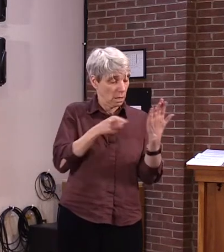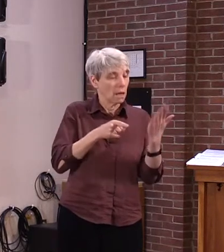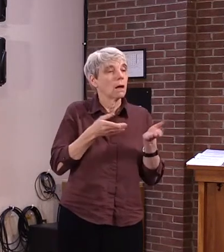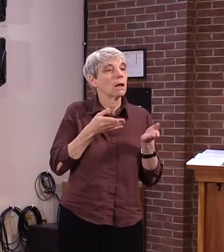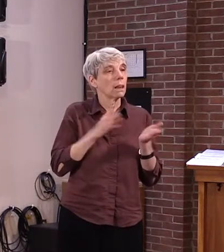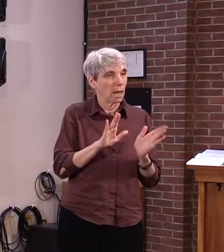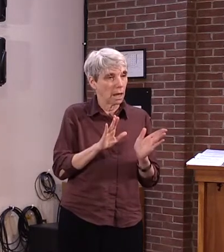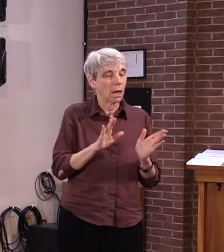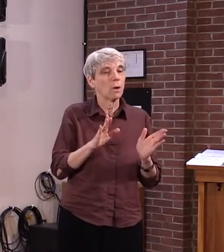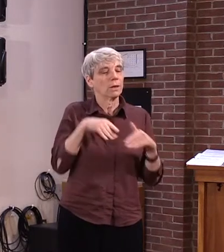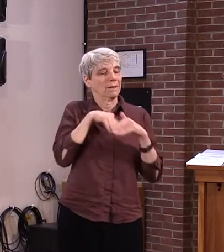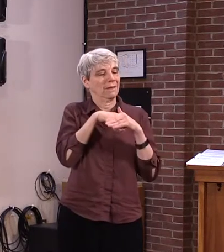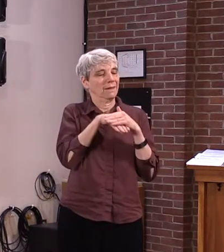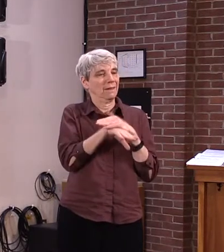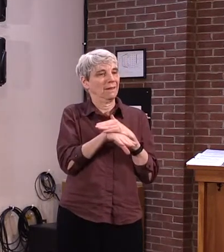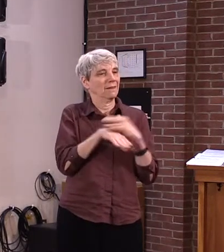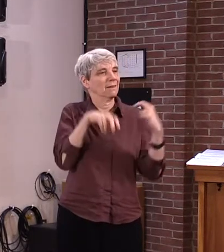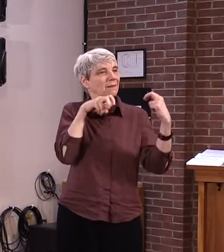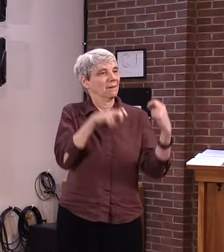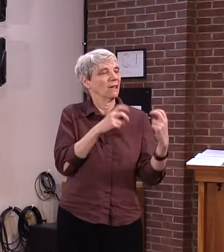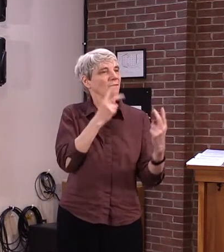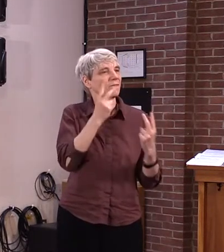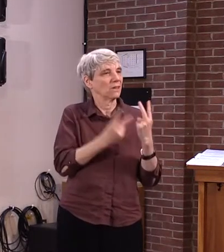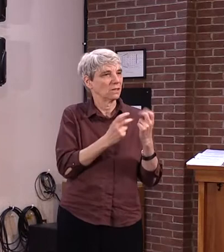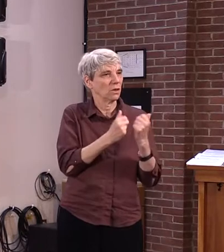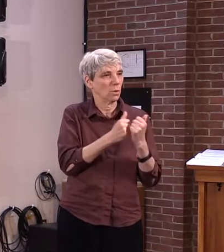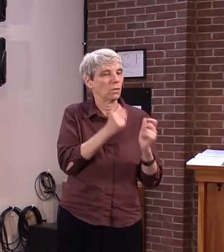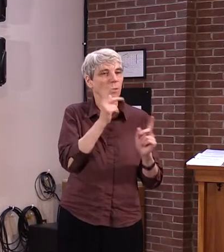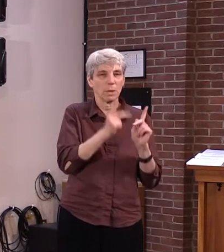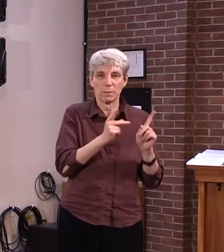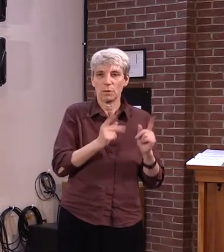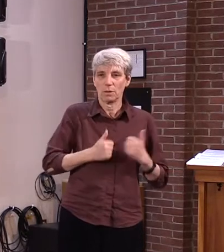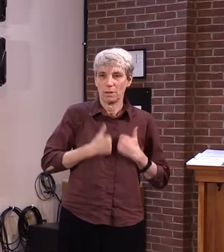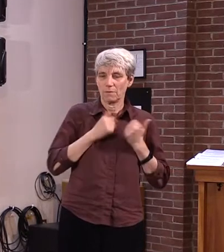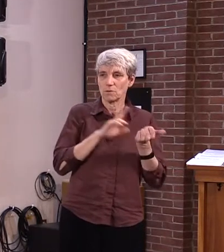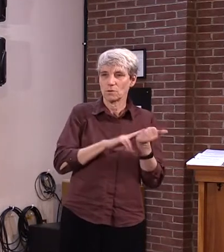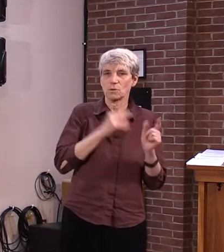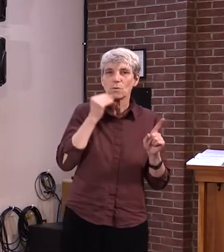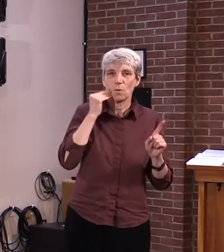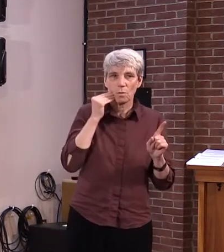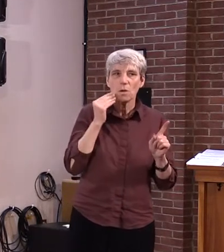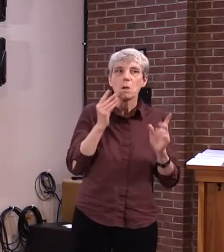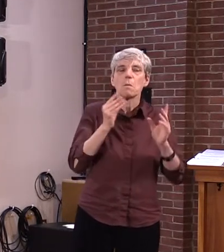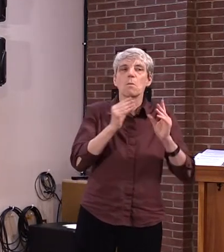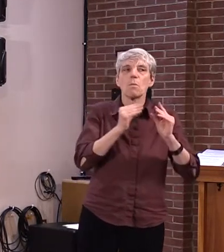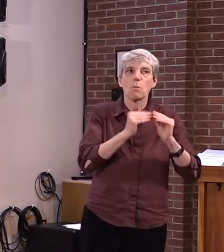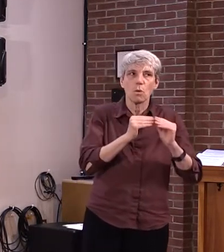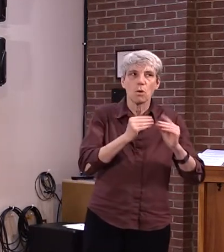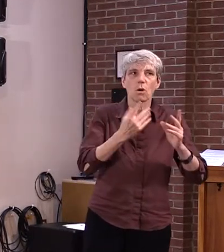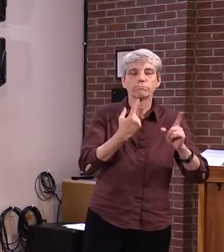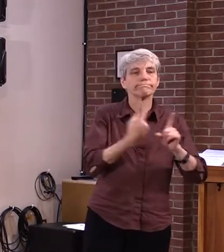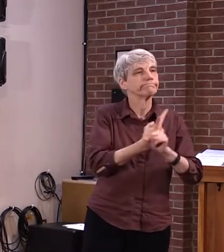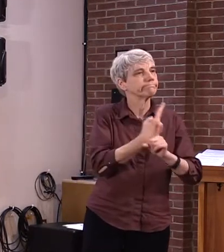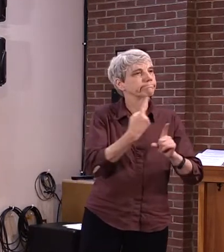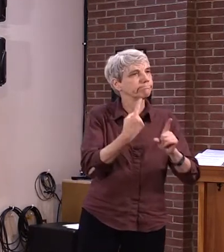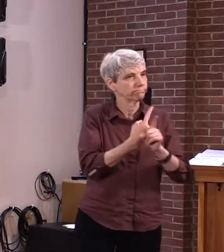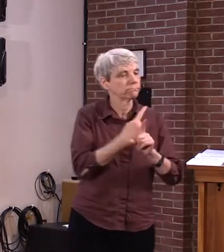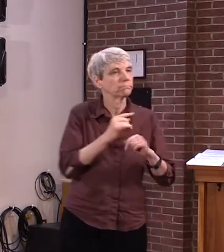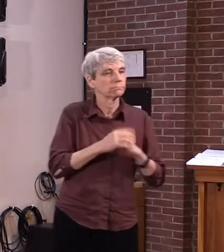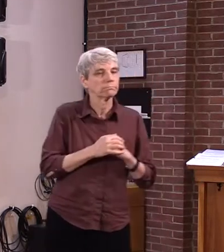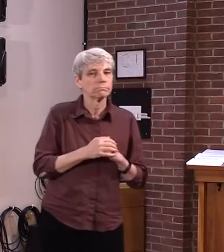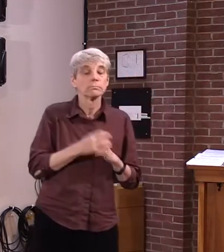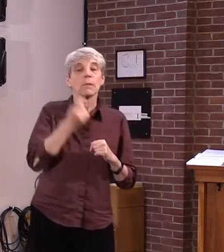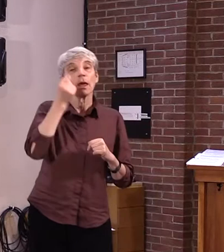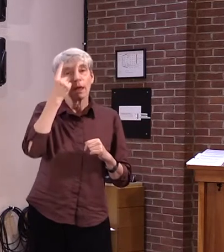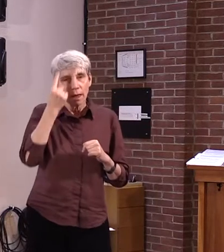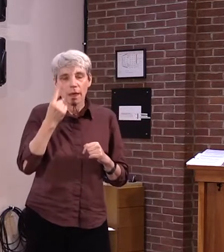indoor visitation on a more regular basis, based upon sort of the way that we do it here,